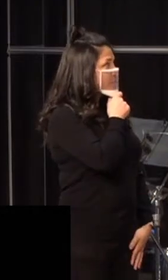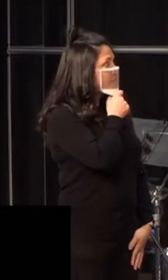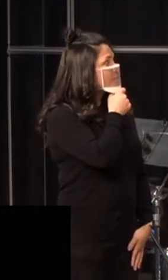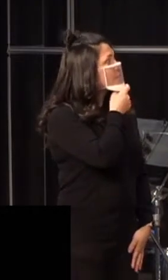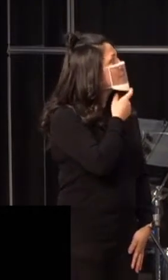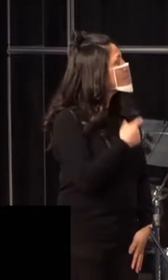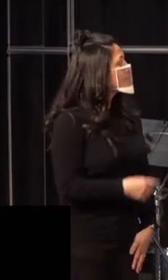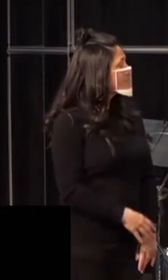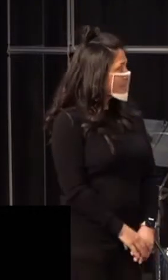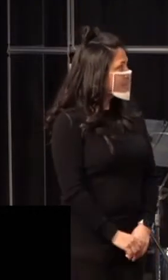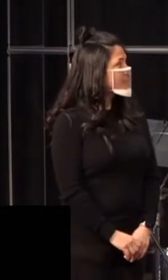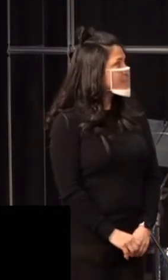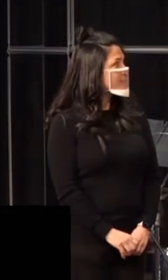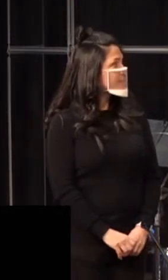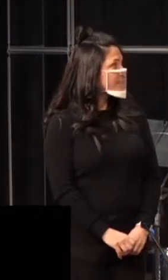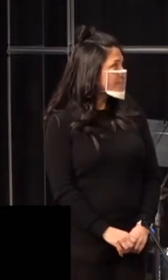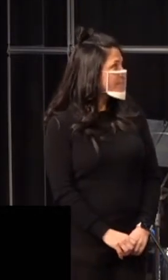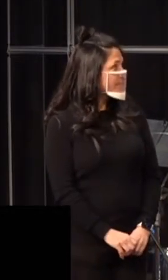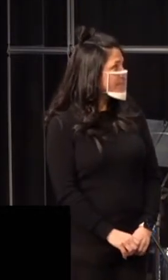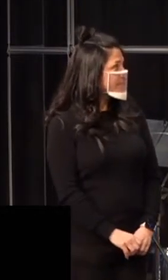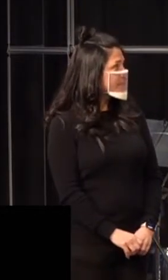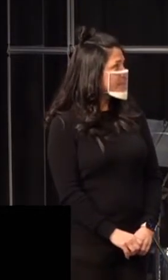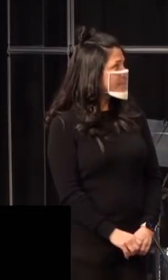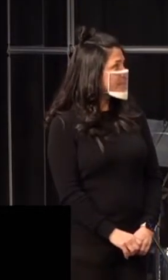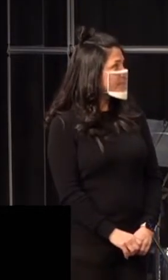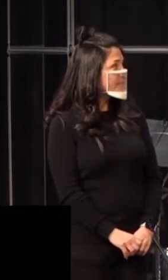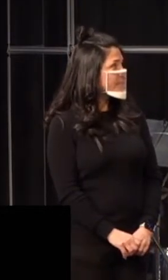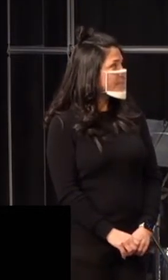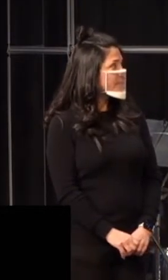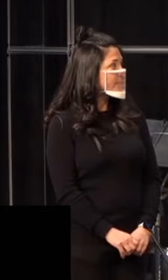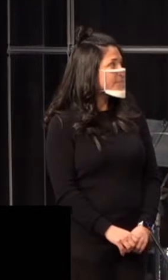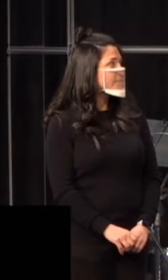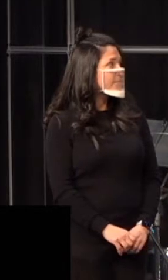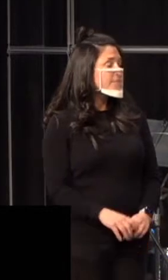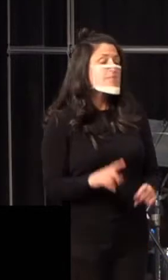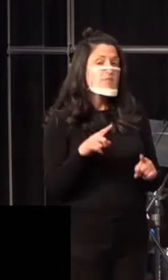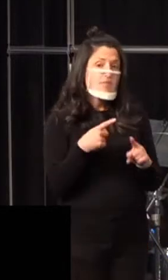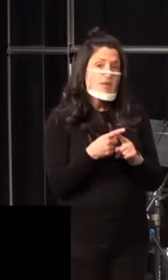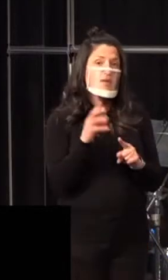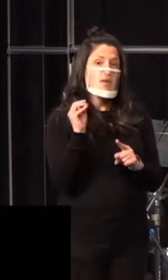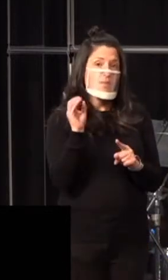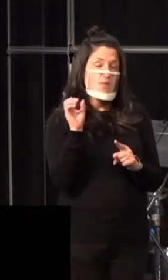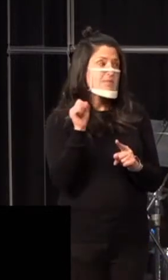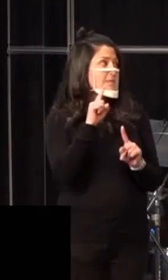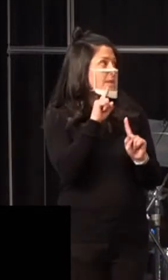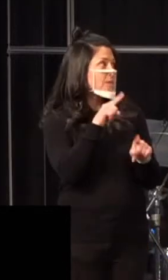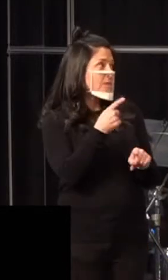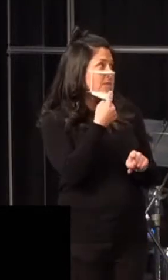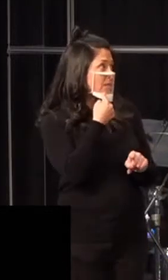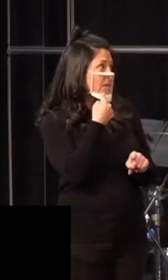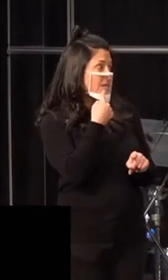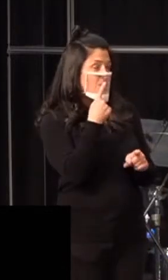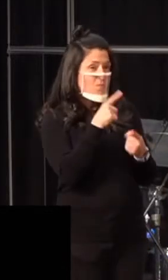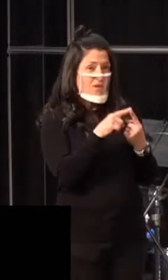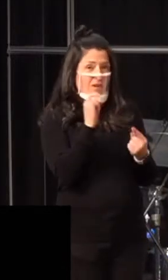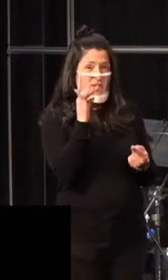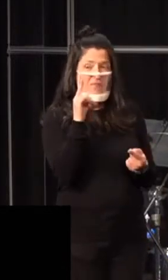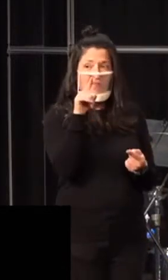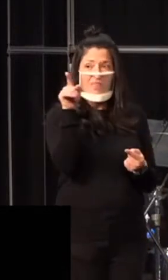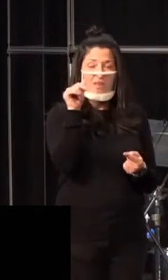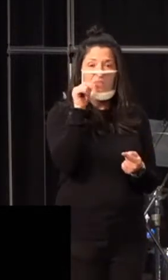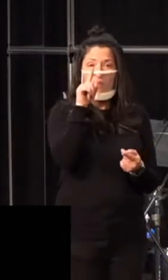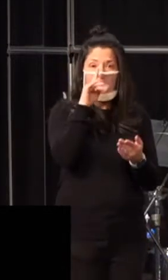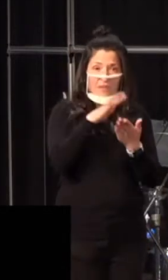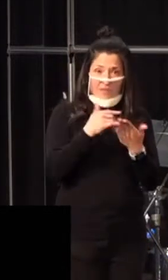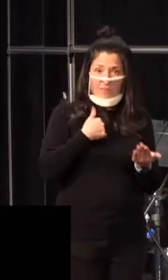Exodus 4, verse 1. Then Moses answered and said, "What if they will not believe me or listen